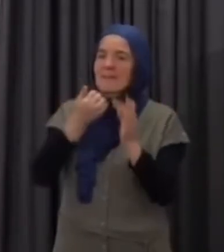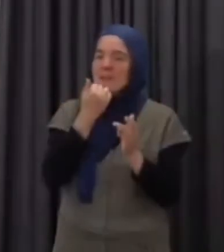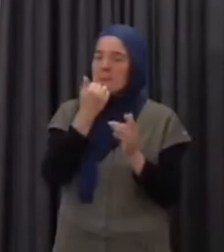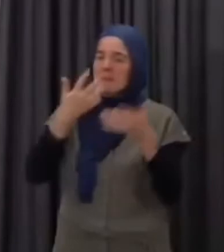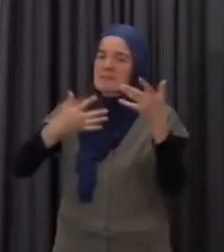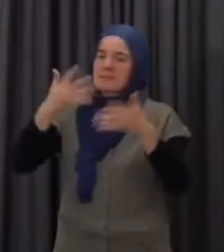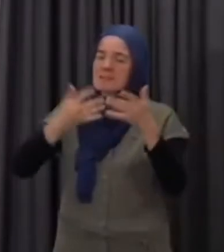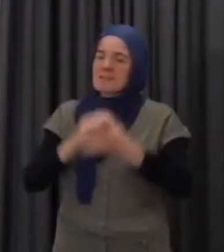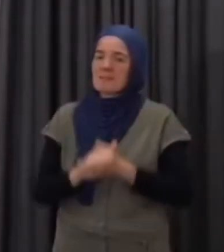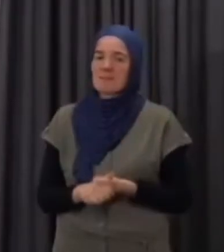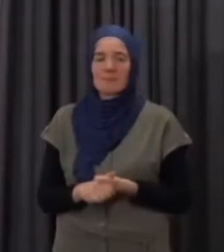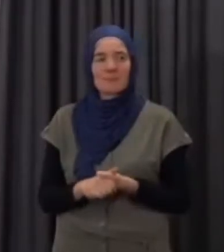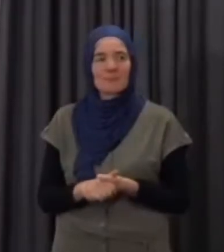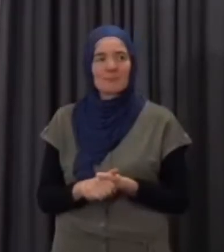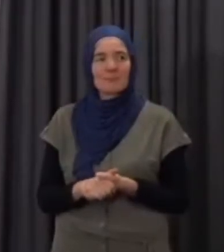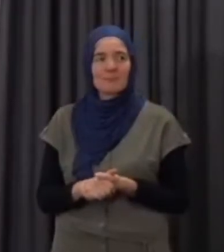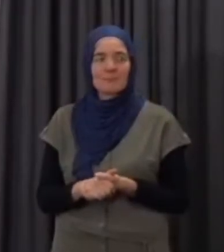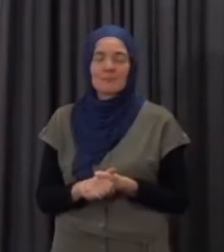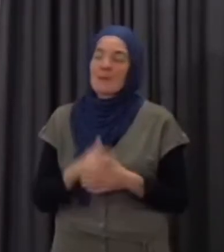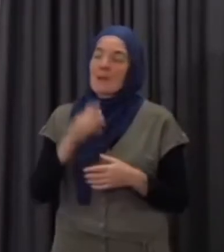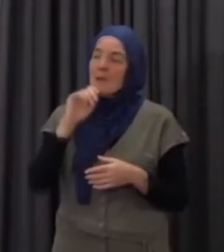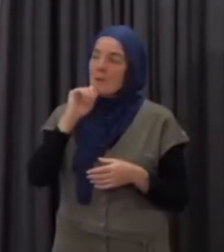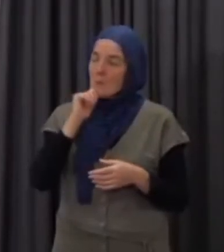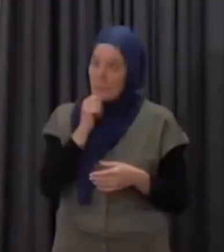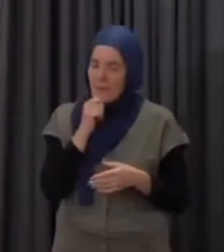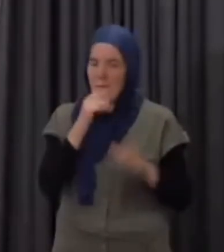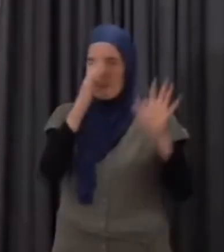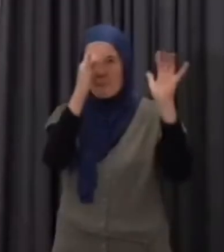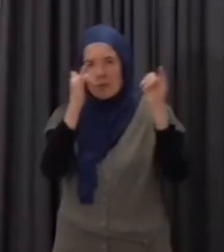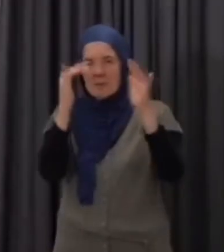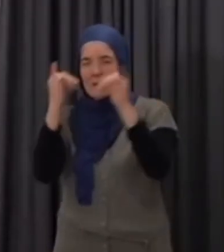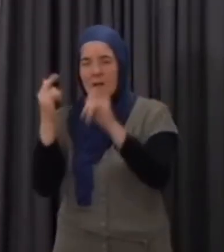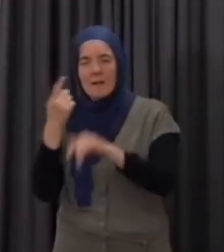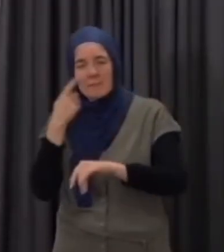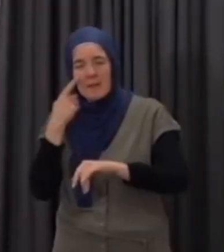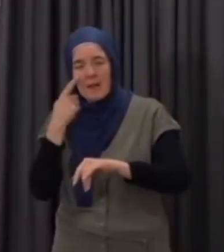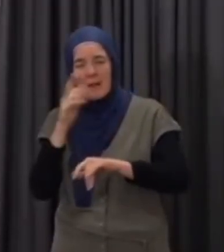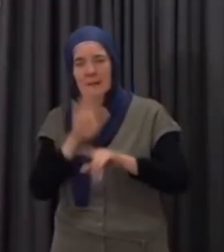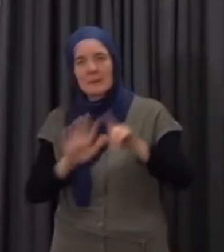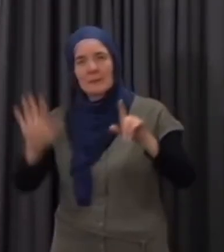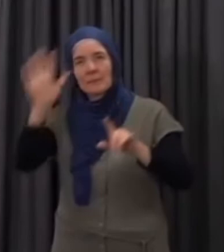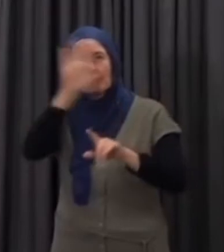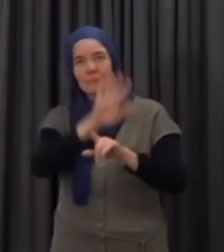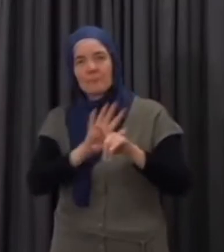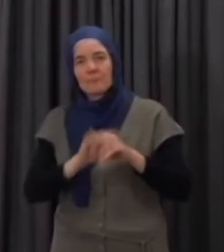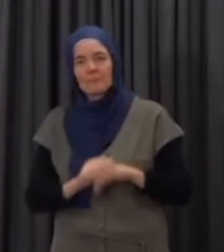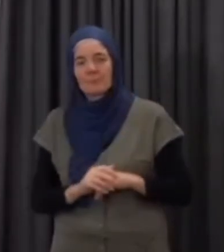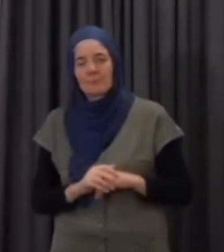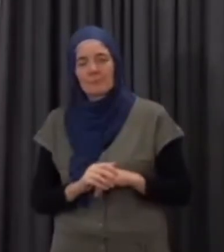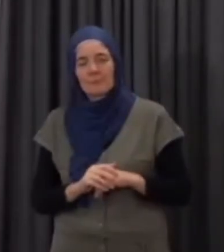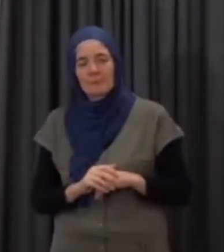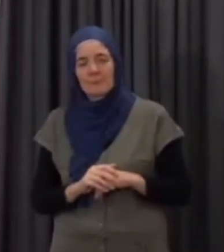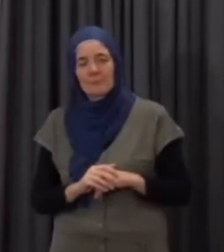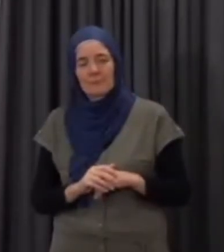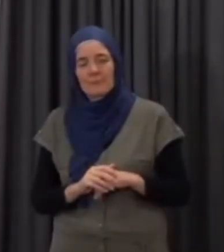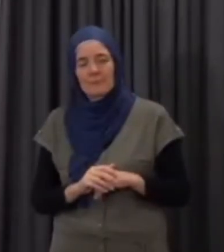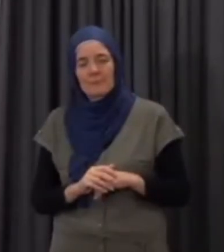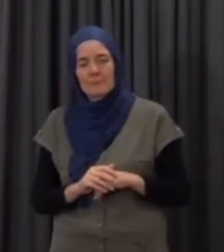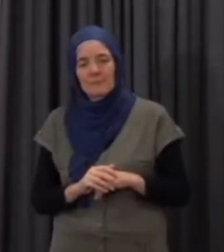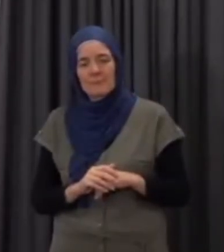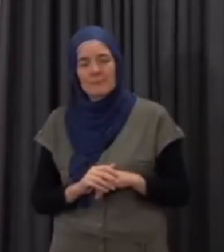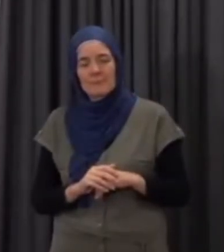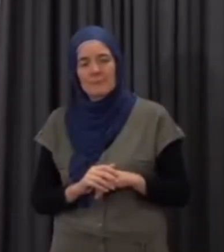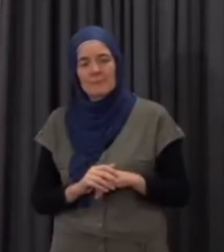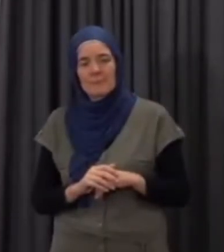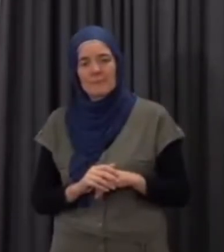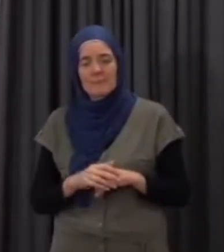you about is that we'll keep ongoing monitoring of that situation. I think our message remains. This is why we want people to understand that it's really